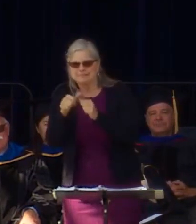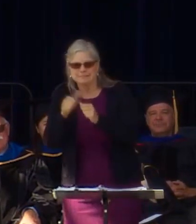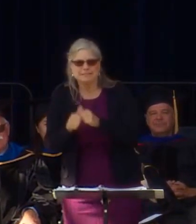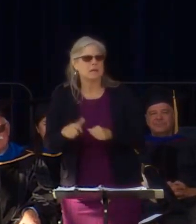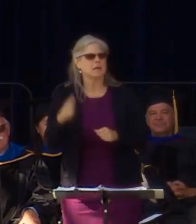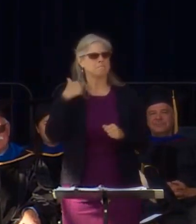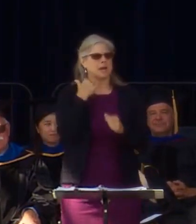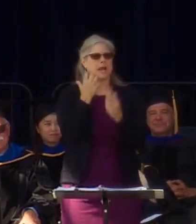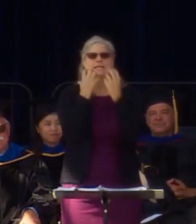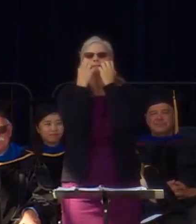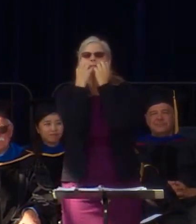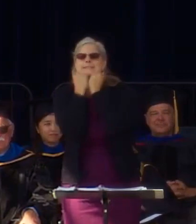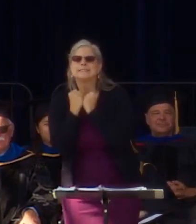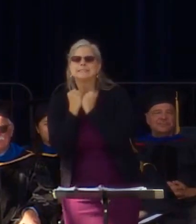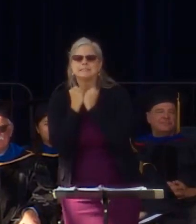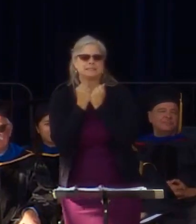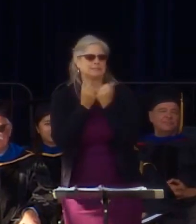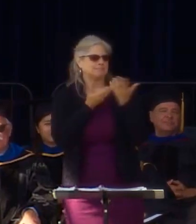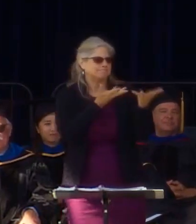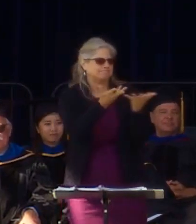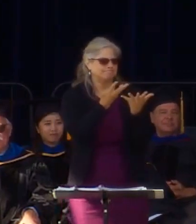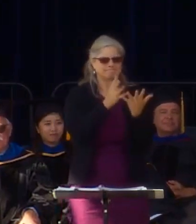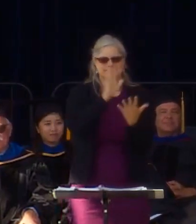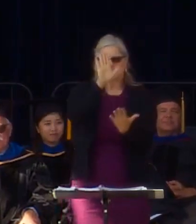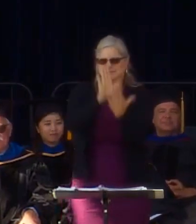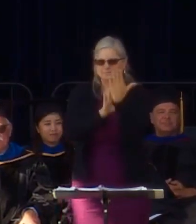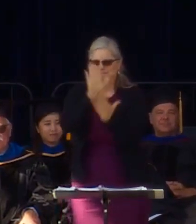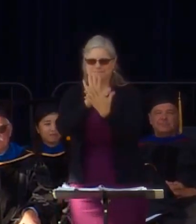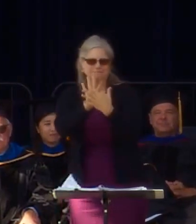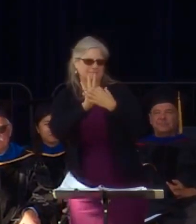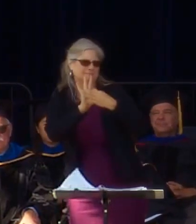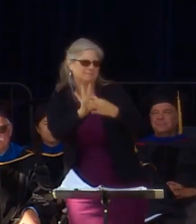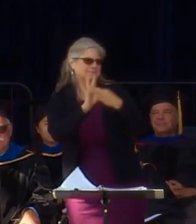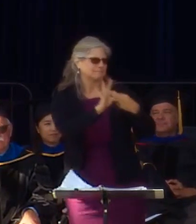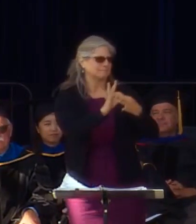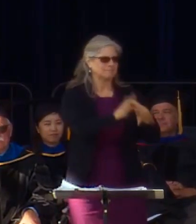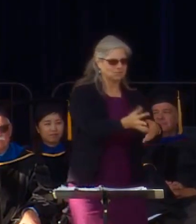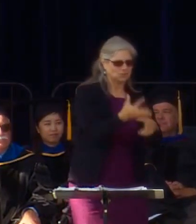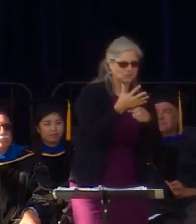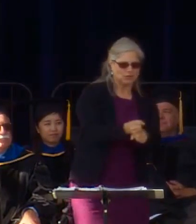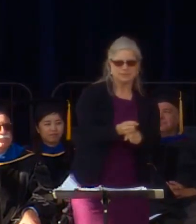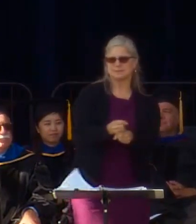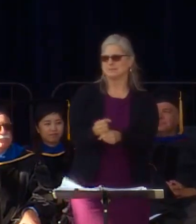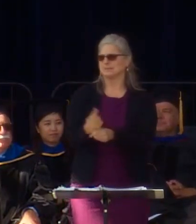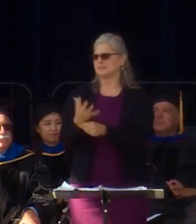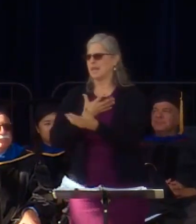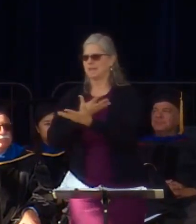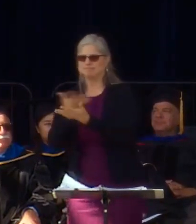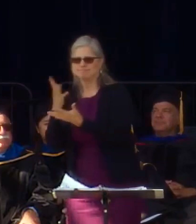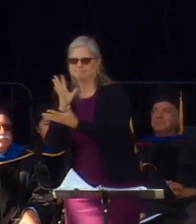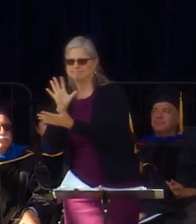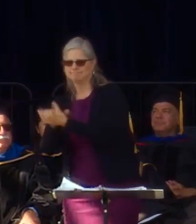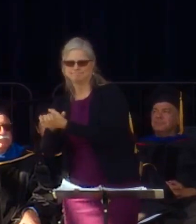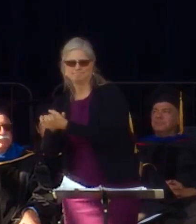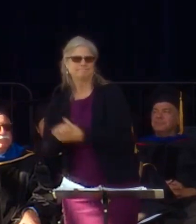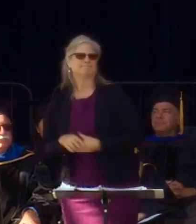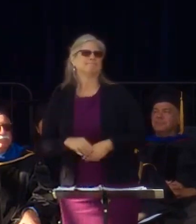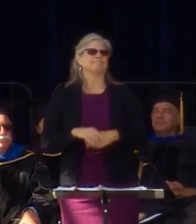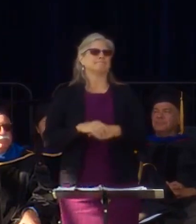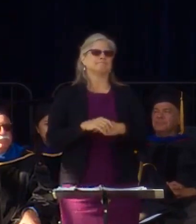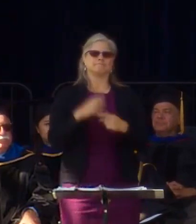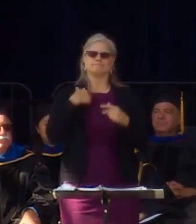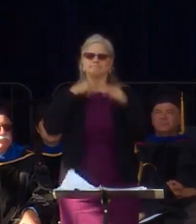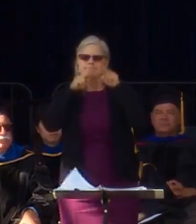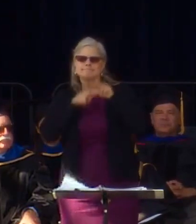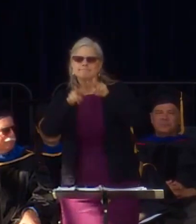cherishes the power of human connection, trust, and relationships, and is always looking forward